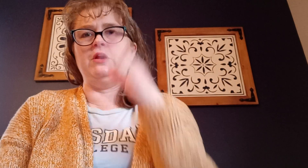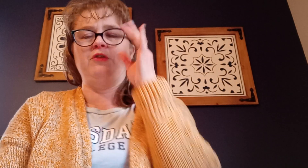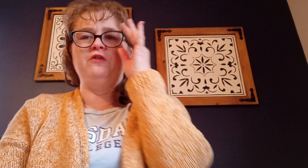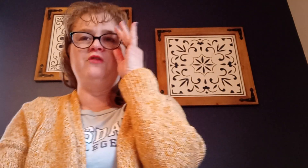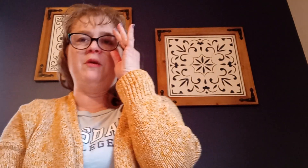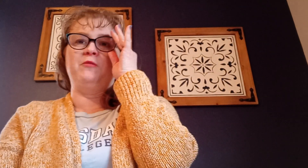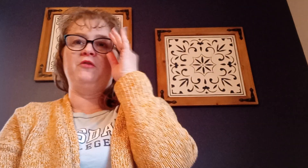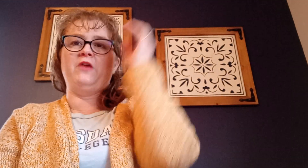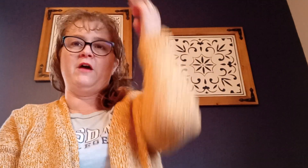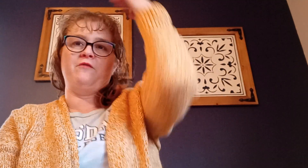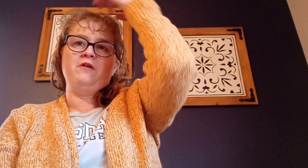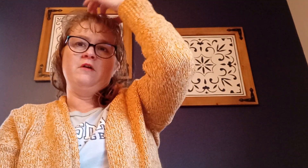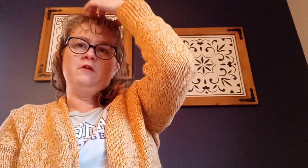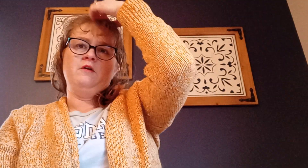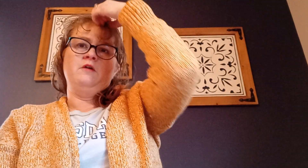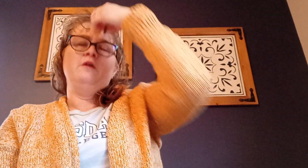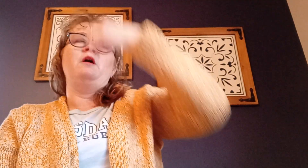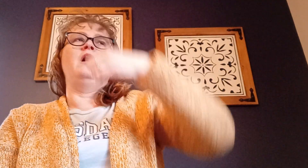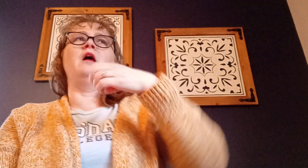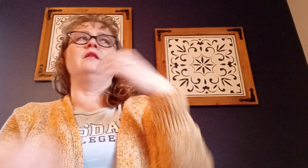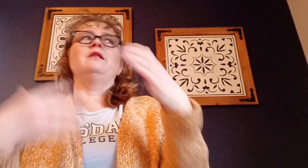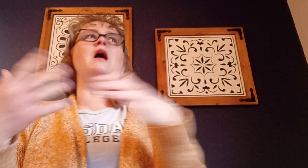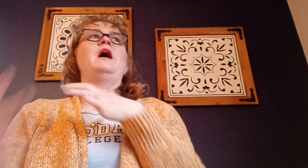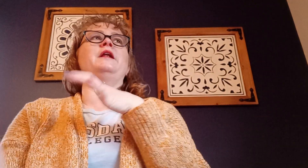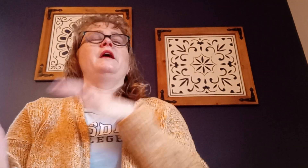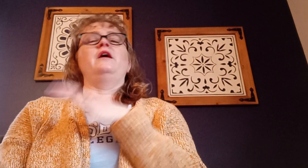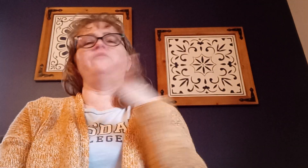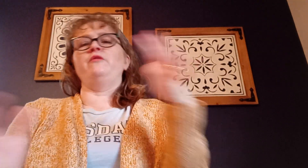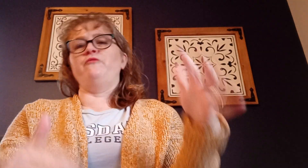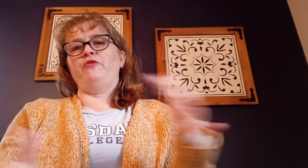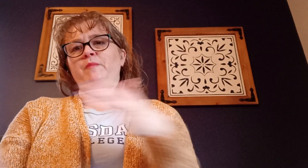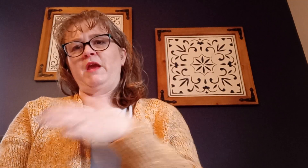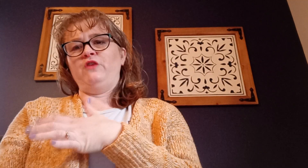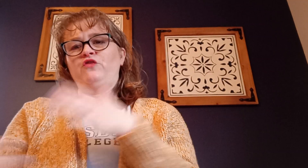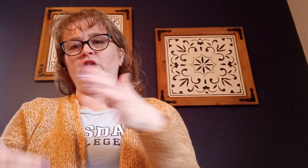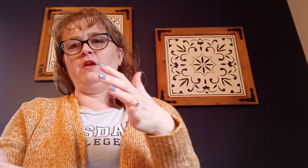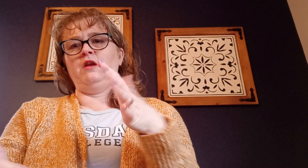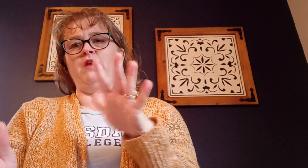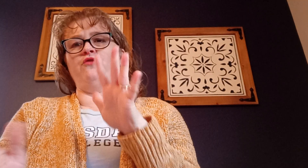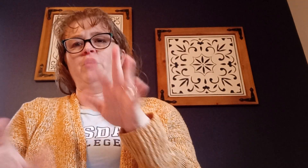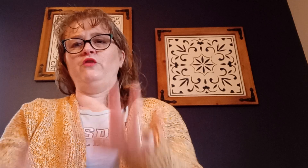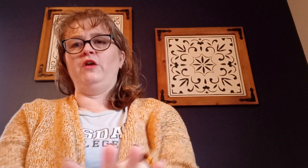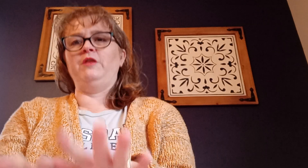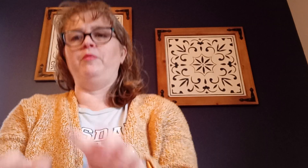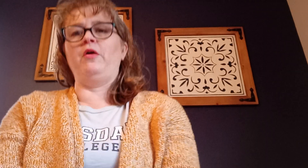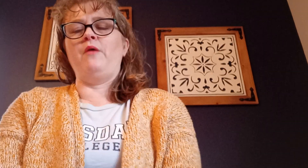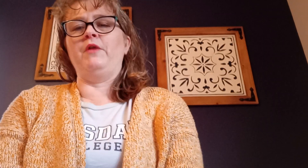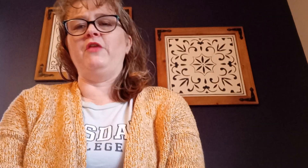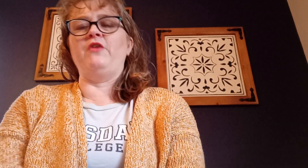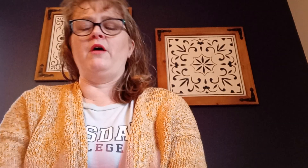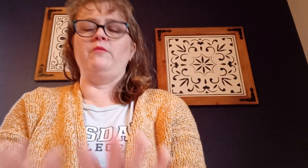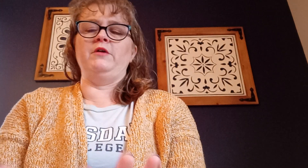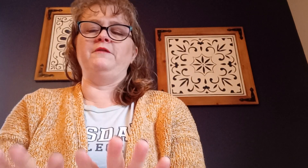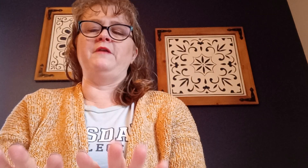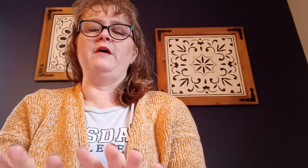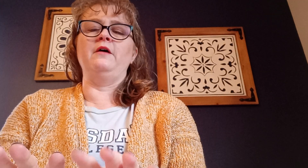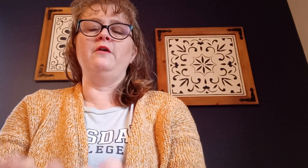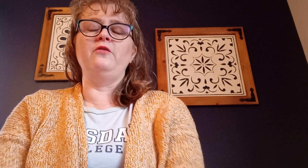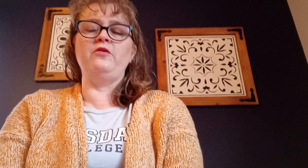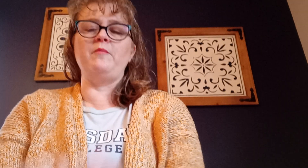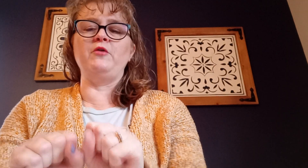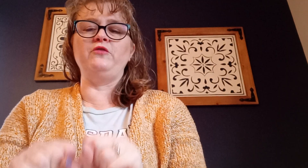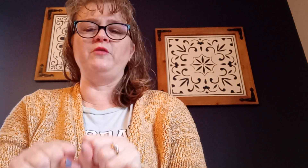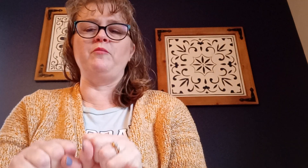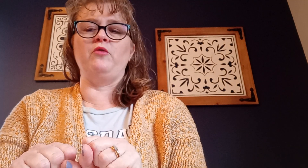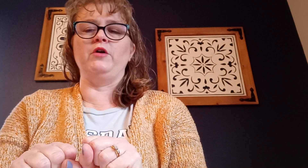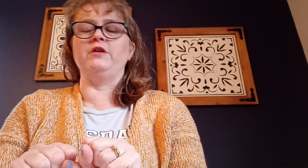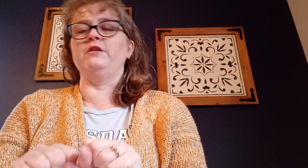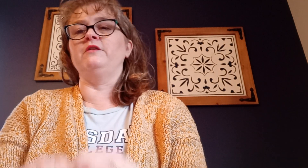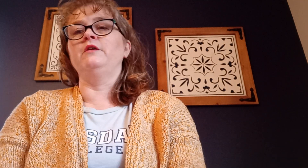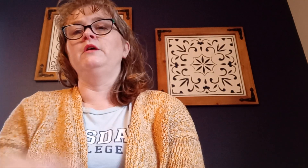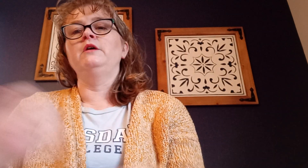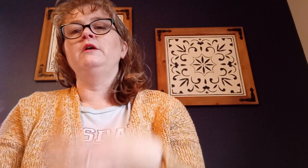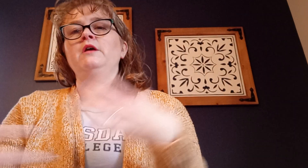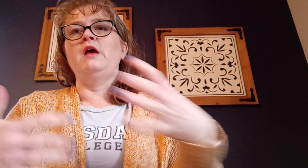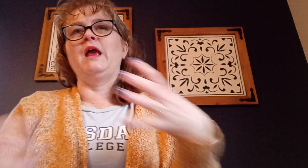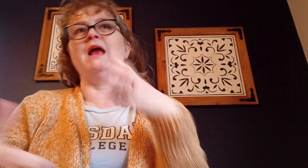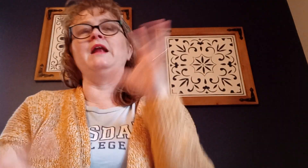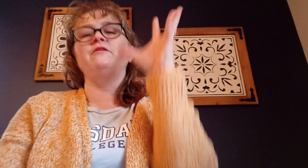these chapters have a lot of information. And so I tried to pull out what I thought was the most important and kind of the